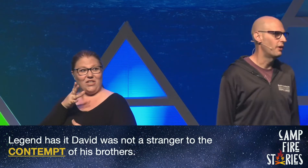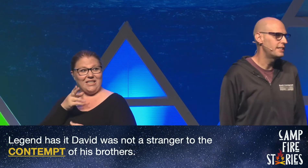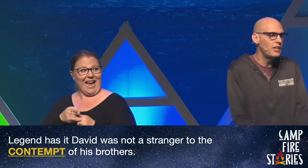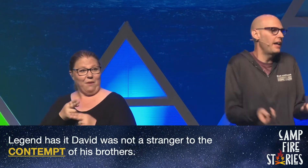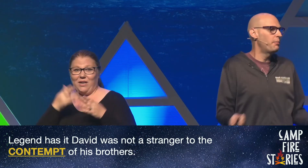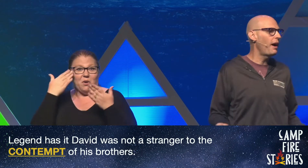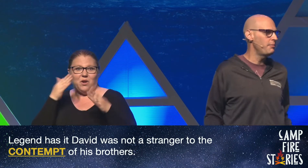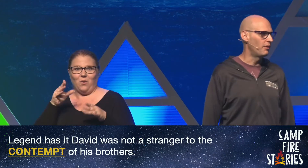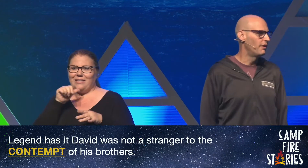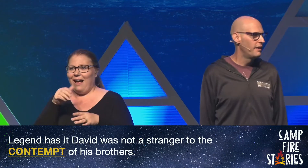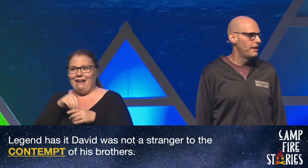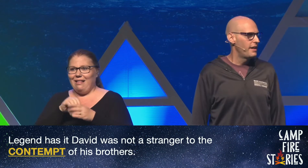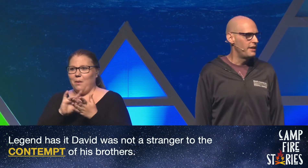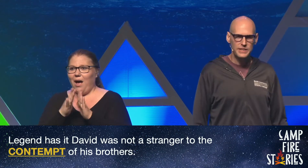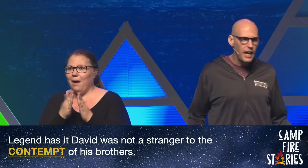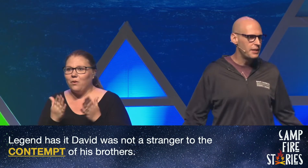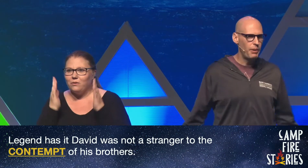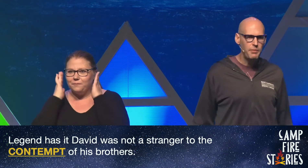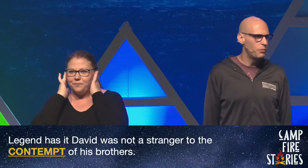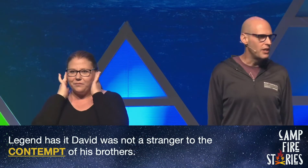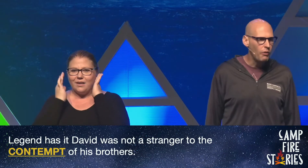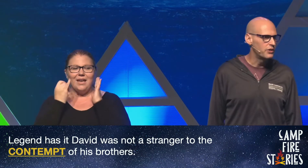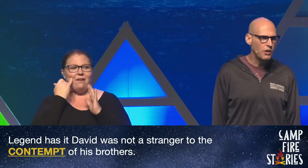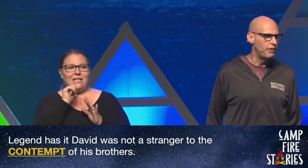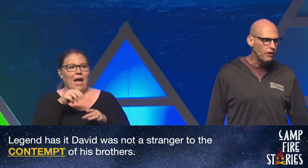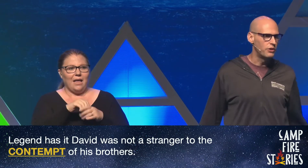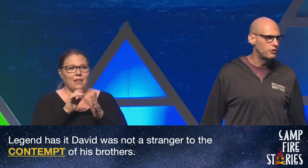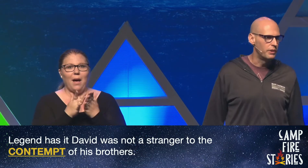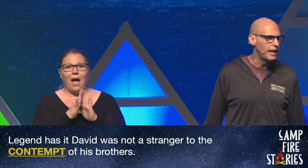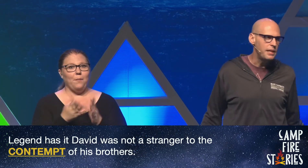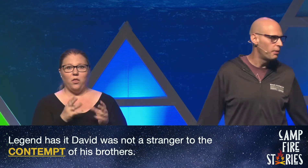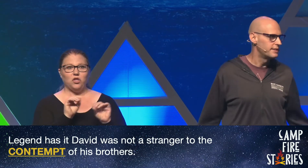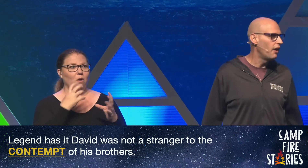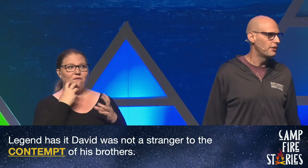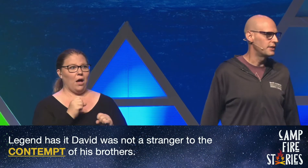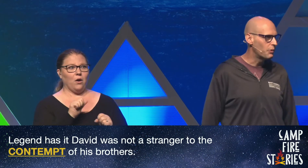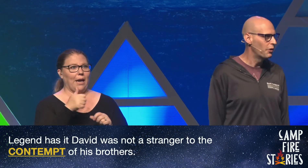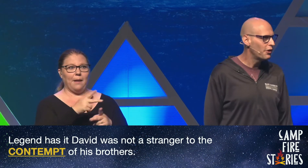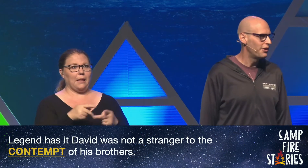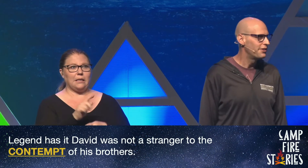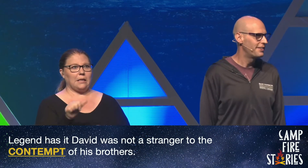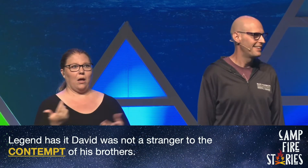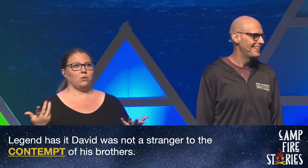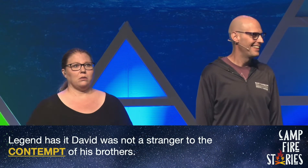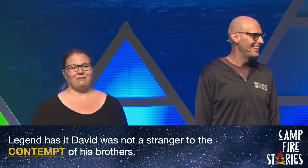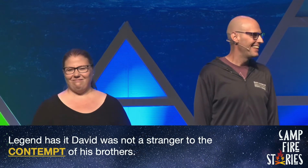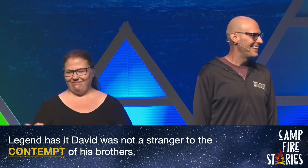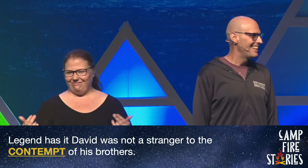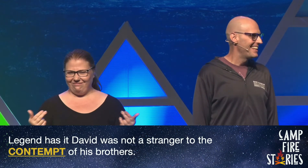don't know, because it's not in the Bible. And if it's not in the Bible, we know there's no value to it anyplace else in the world.